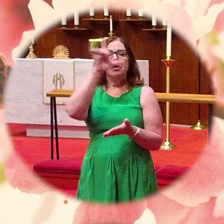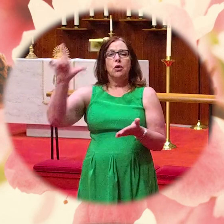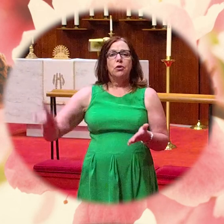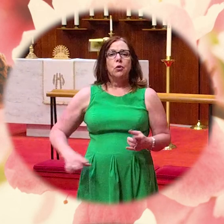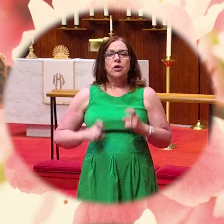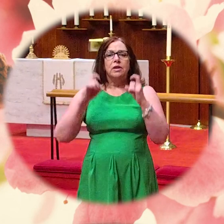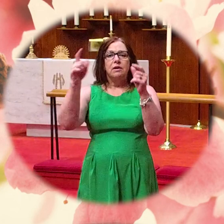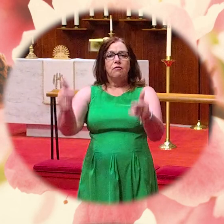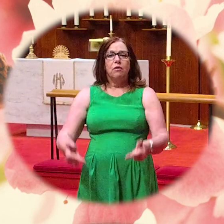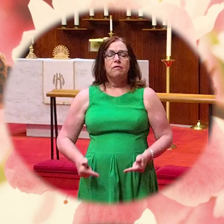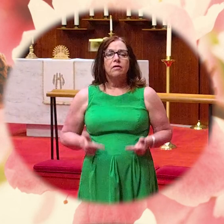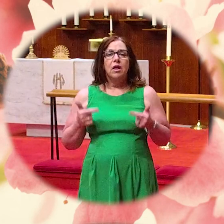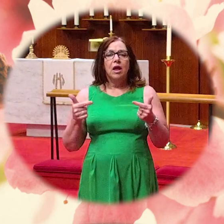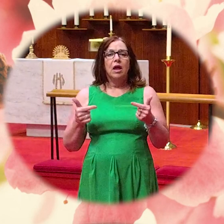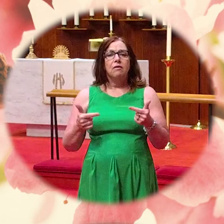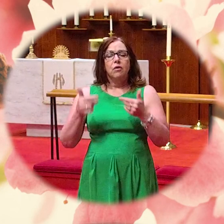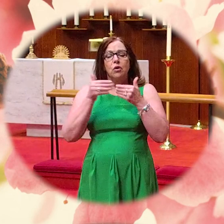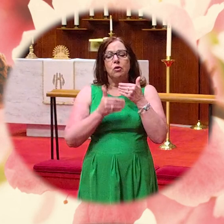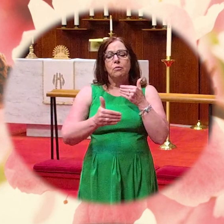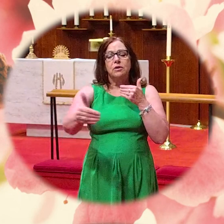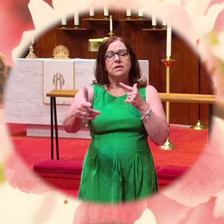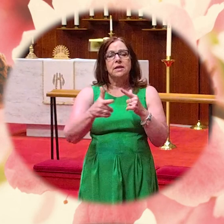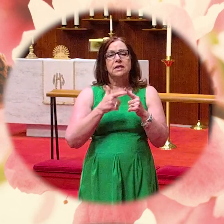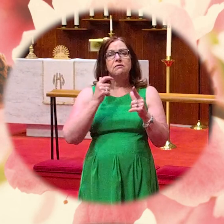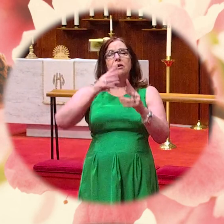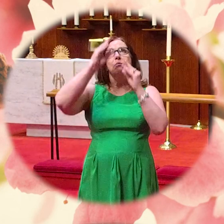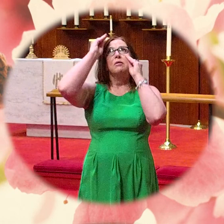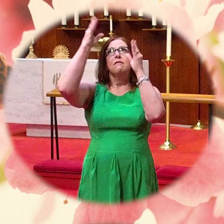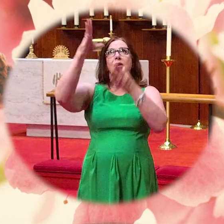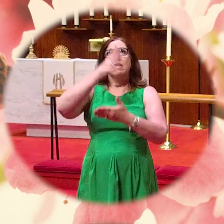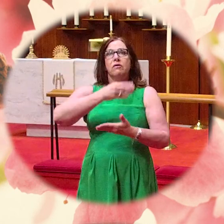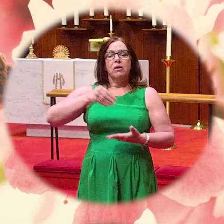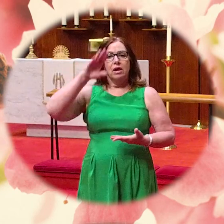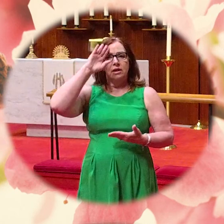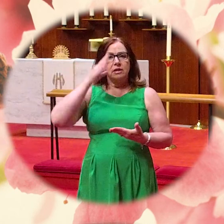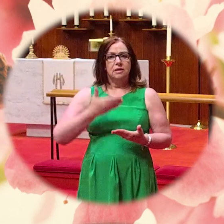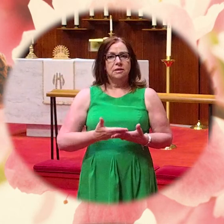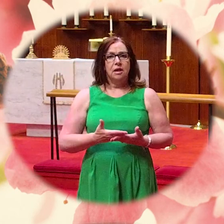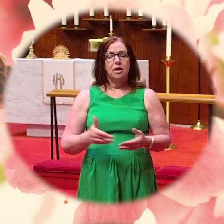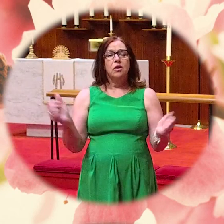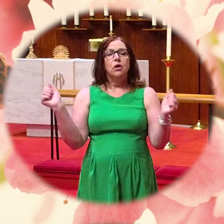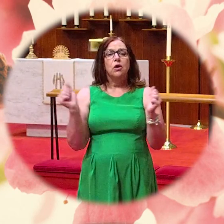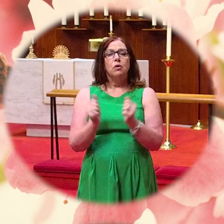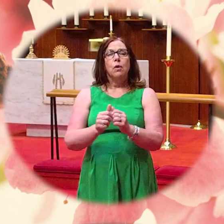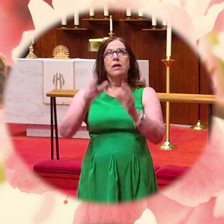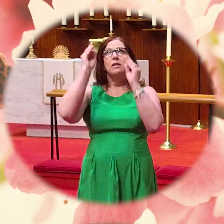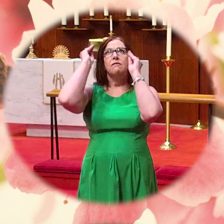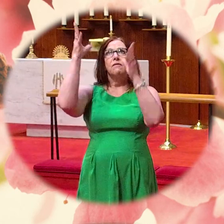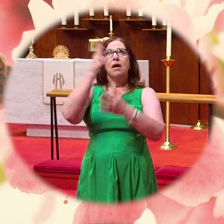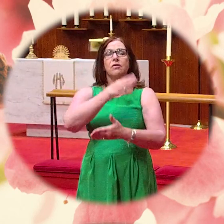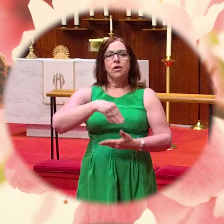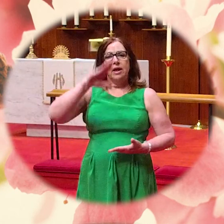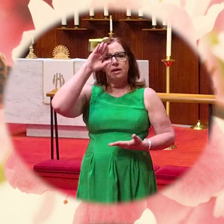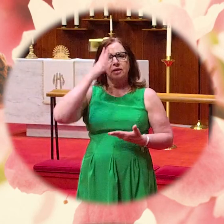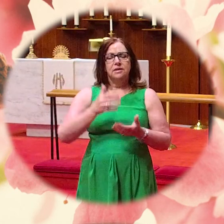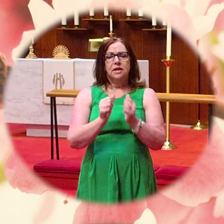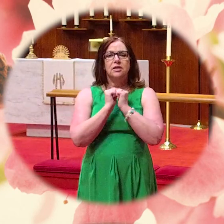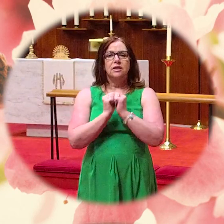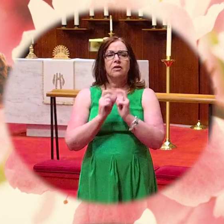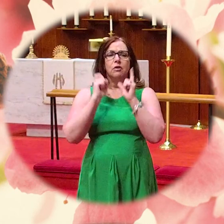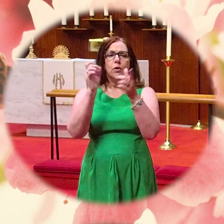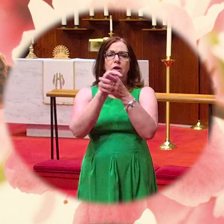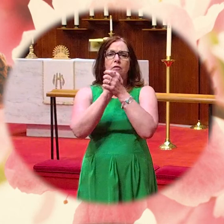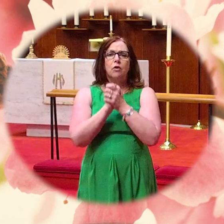and giver of life, who proceeds from the Father and the Son, who with the Father and the Son together is worshipped